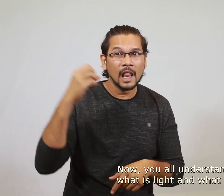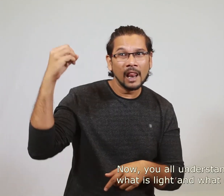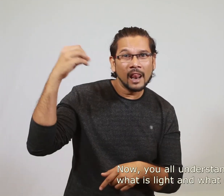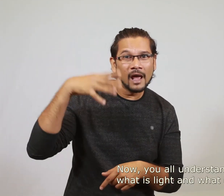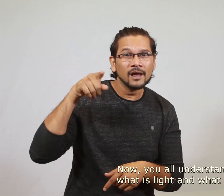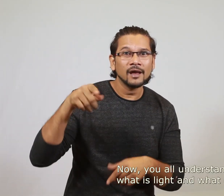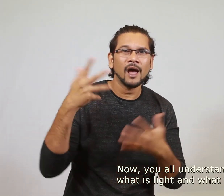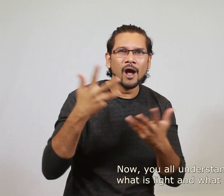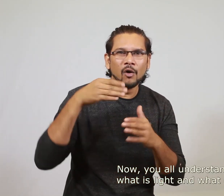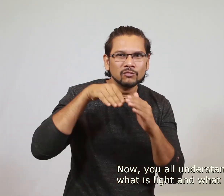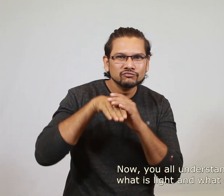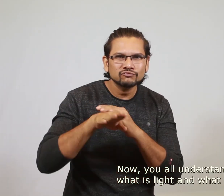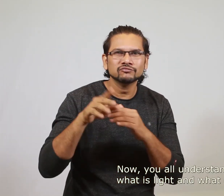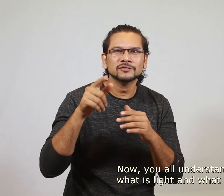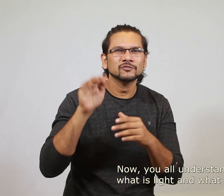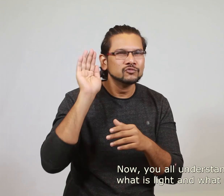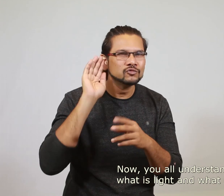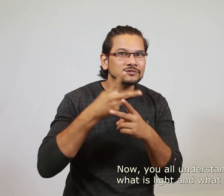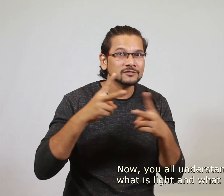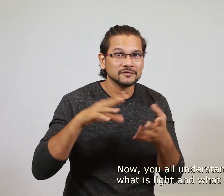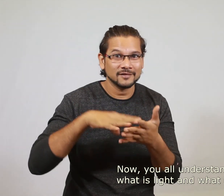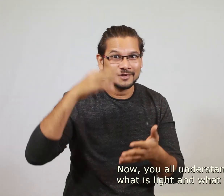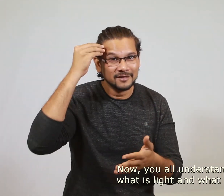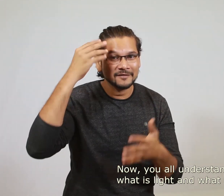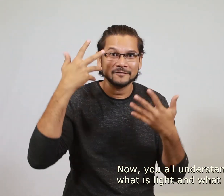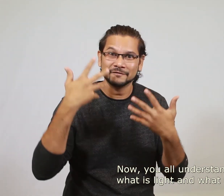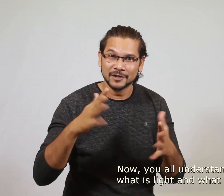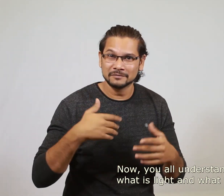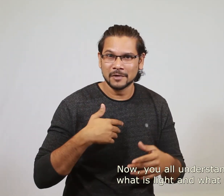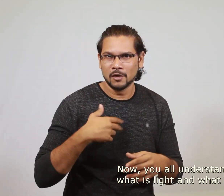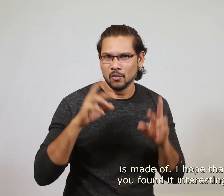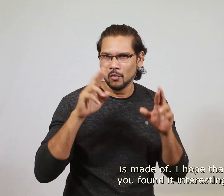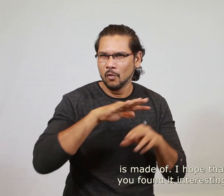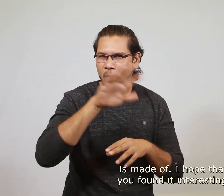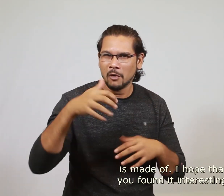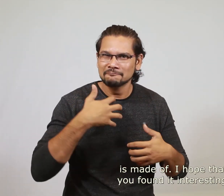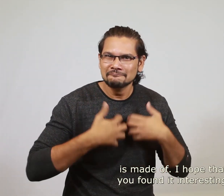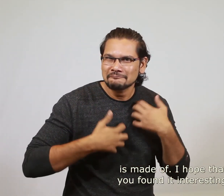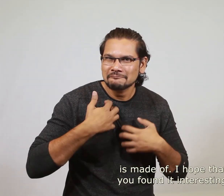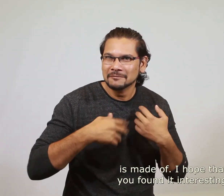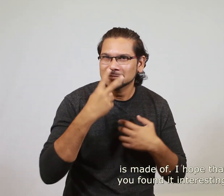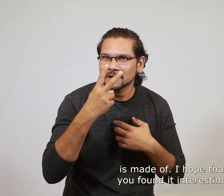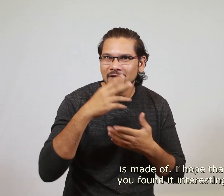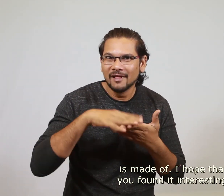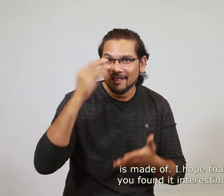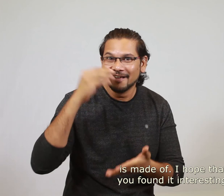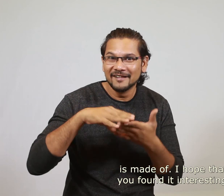Now, you all understand what is light and what it is made of. I hope that you found